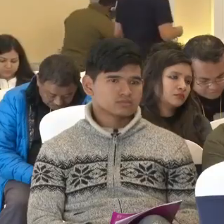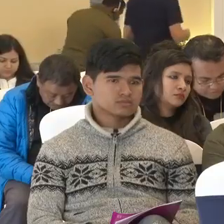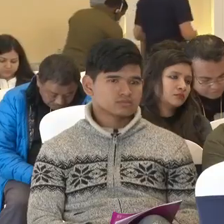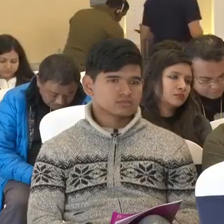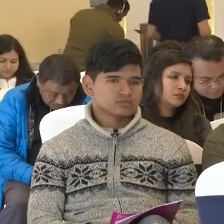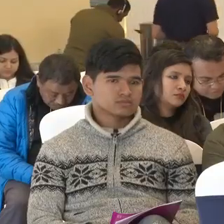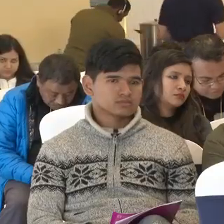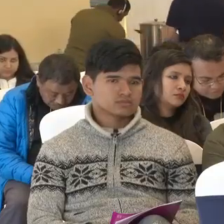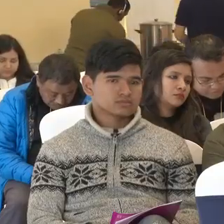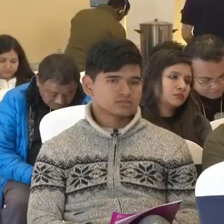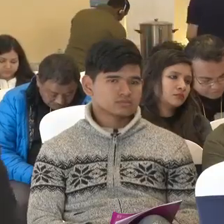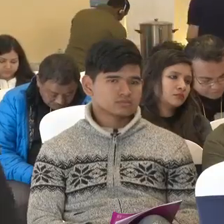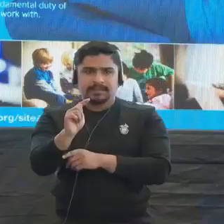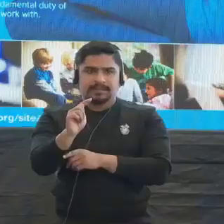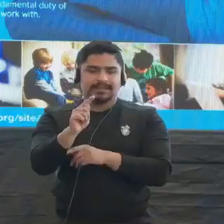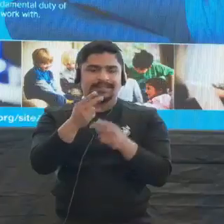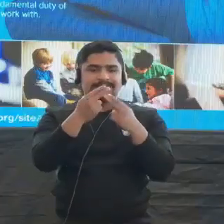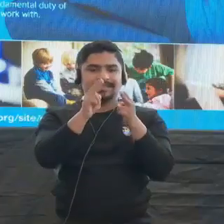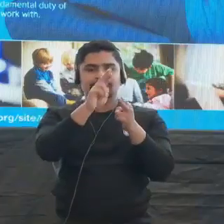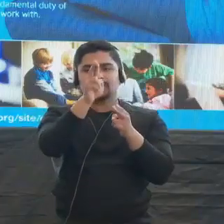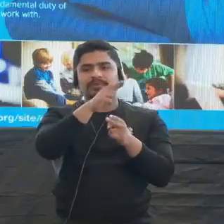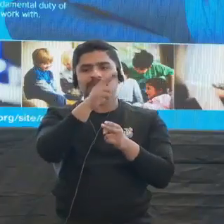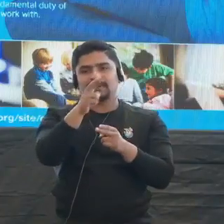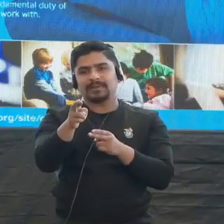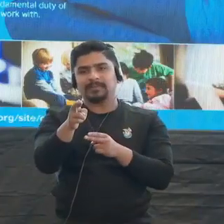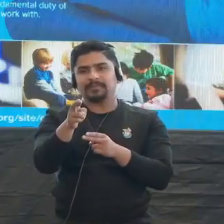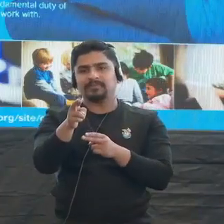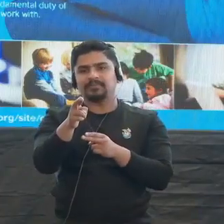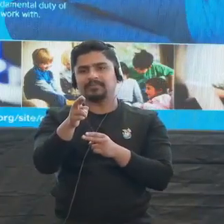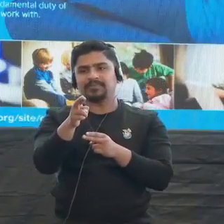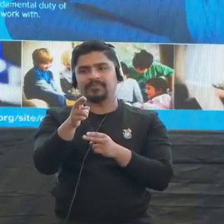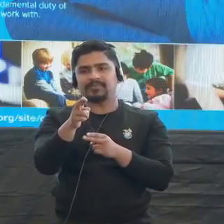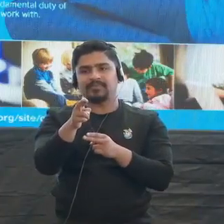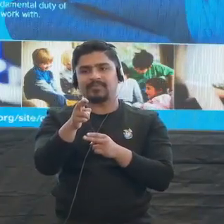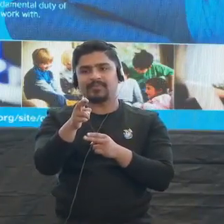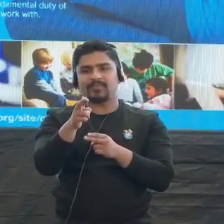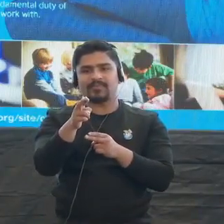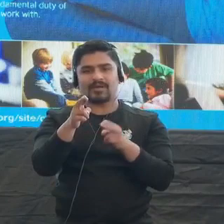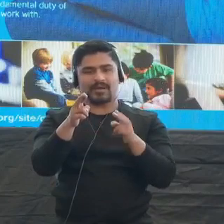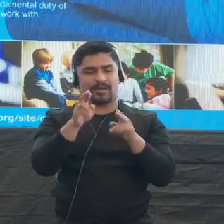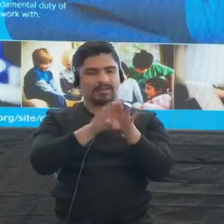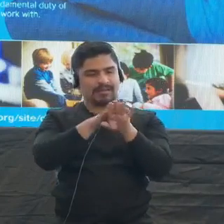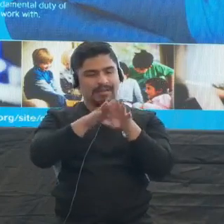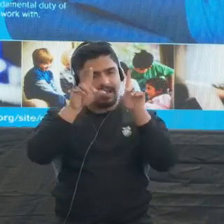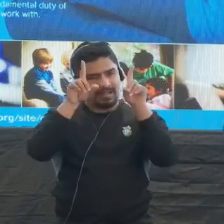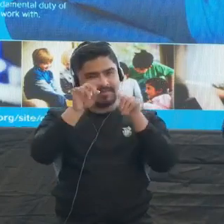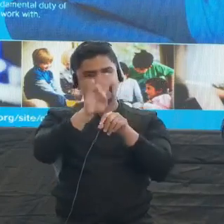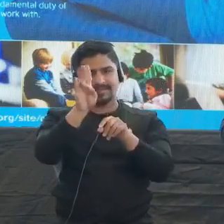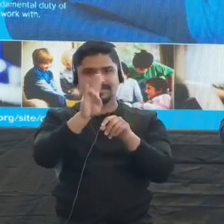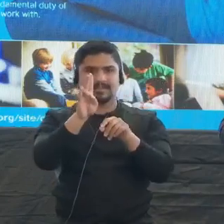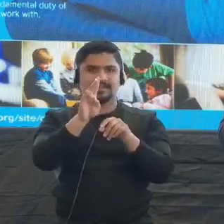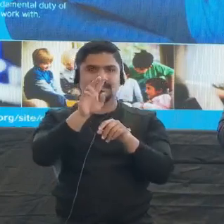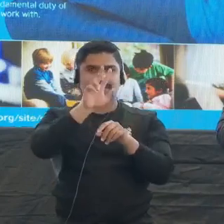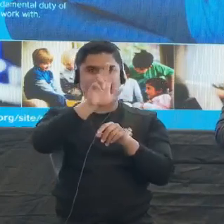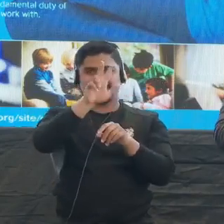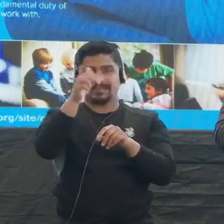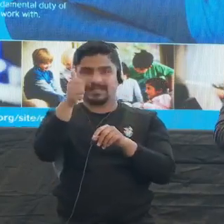and compulsory education to children of 6 to 14 years of age, including disabled children.